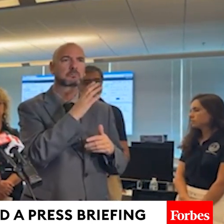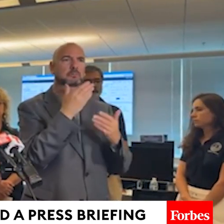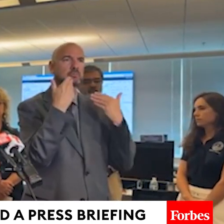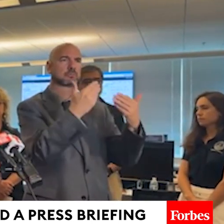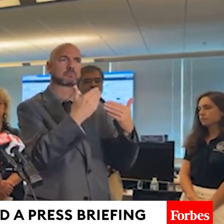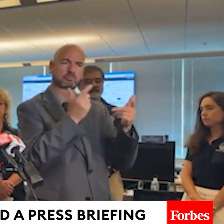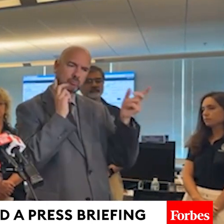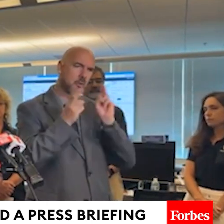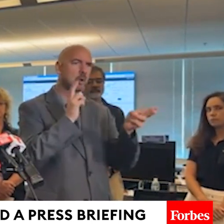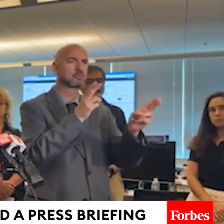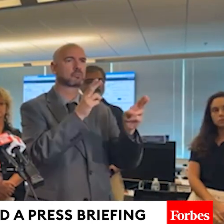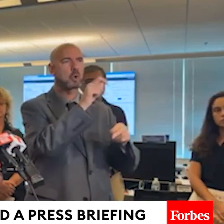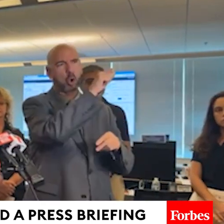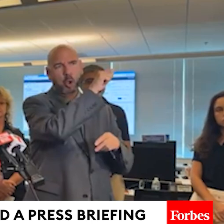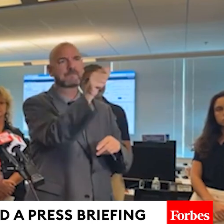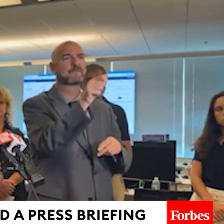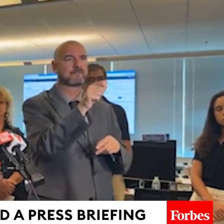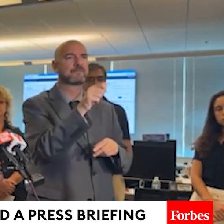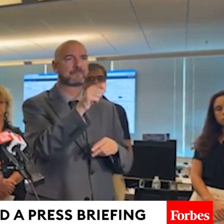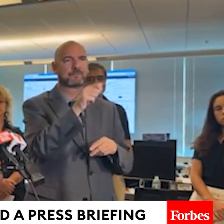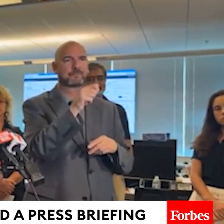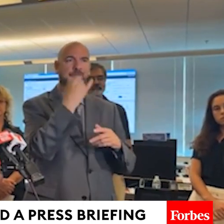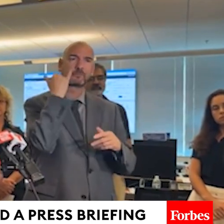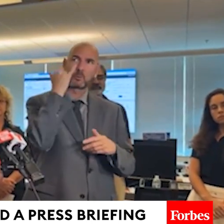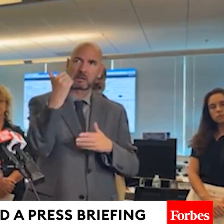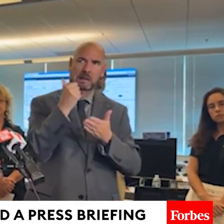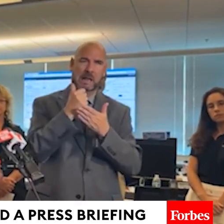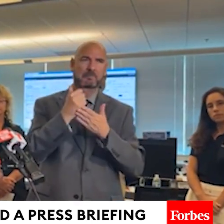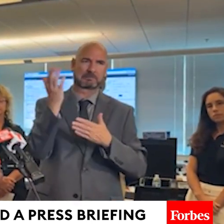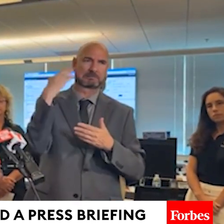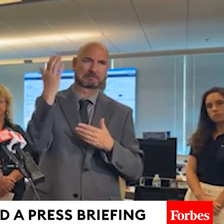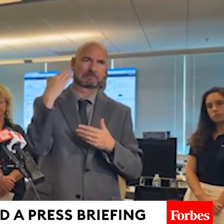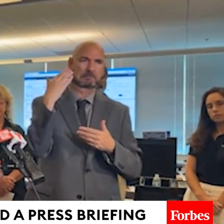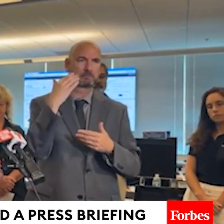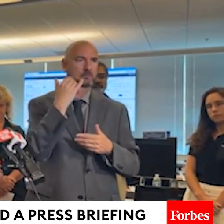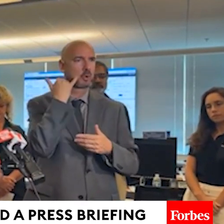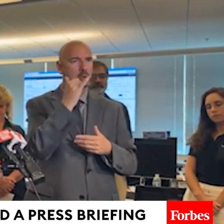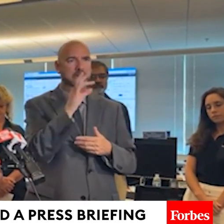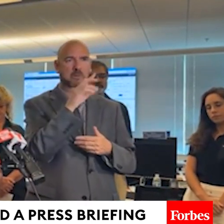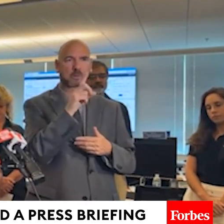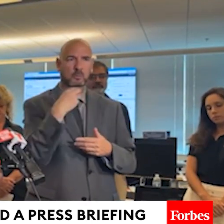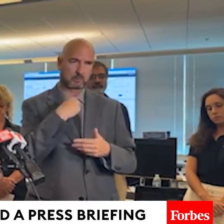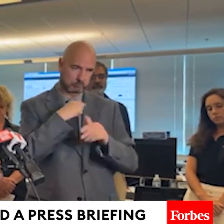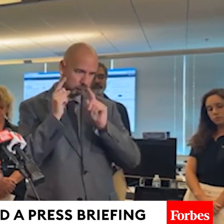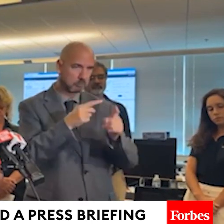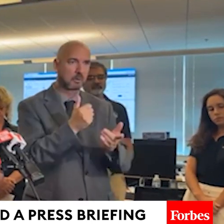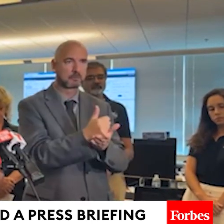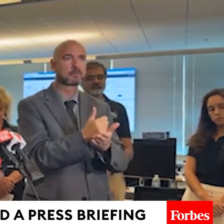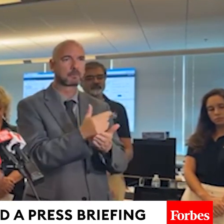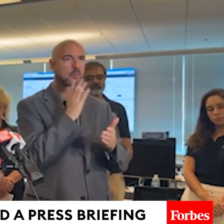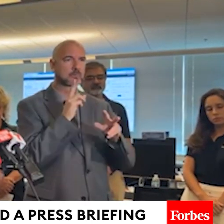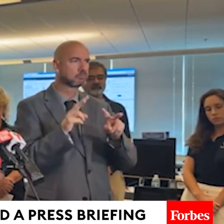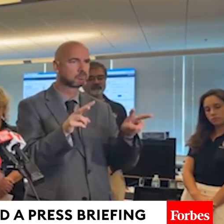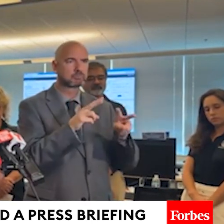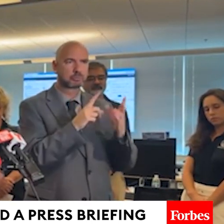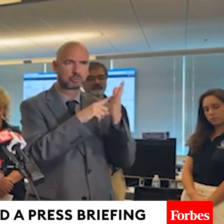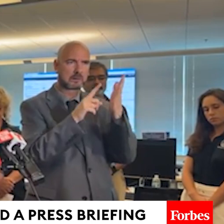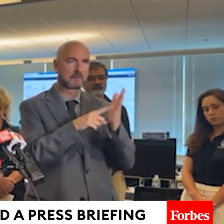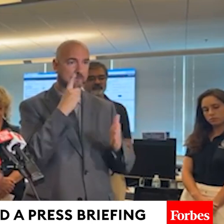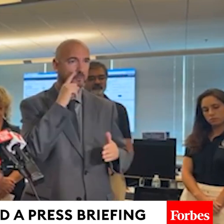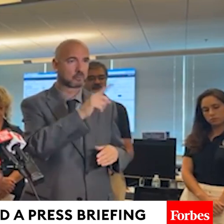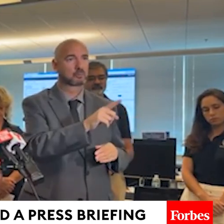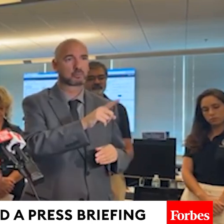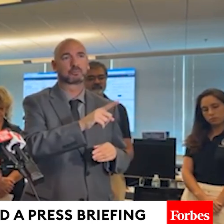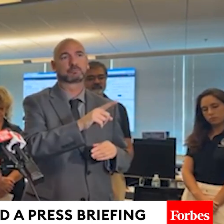and make sure you seek some sort of assistance. Call 911, we'll be there to assist you. We talked about